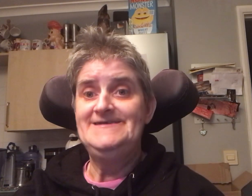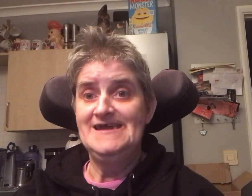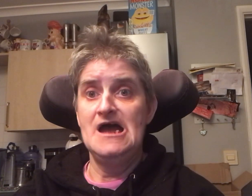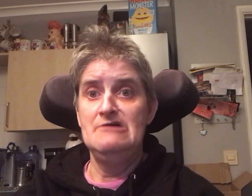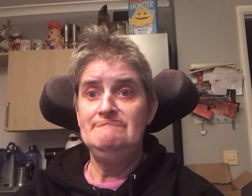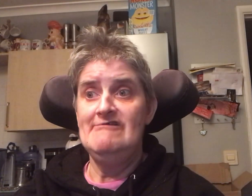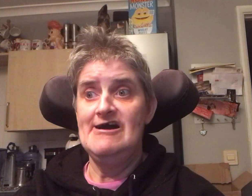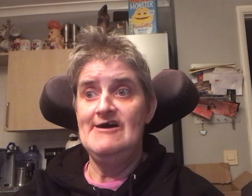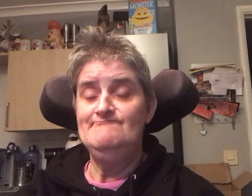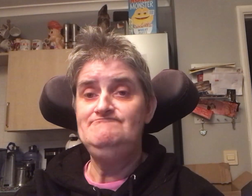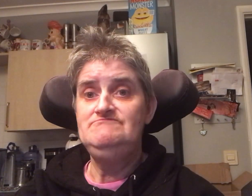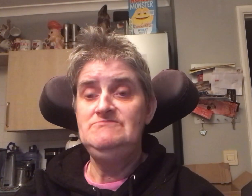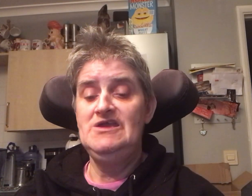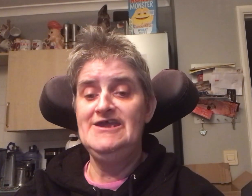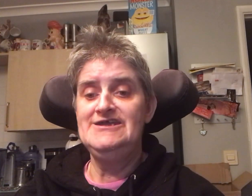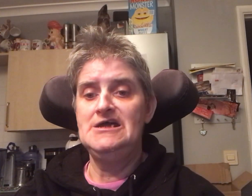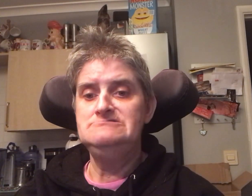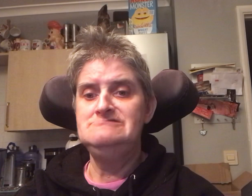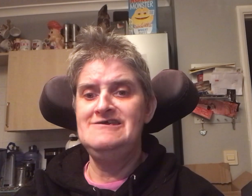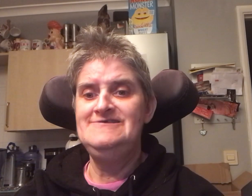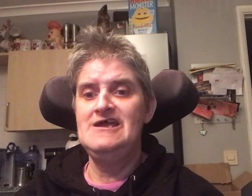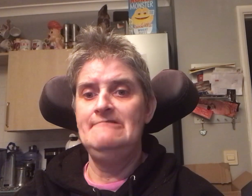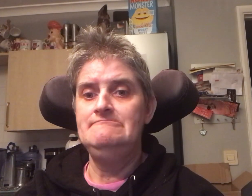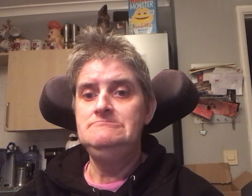So, the